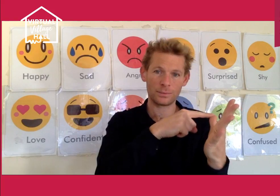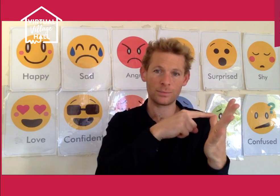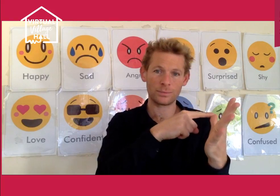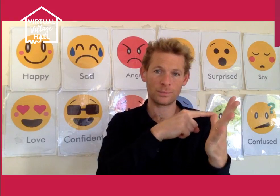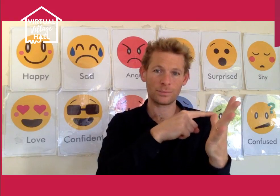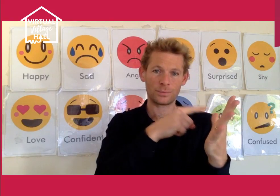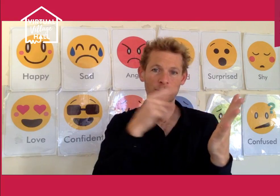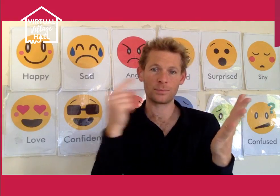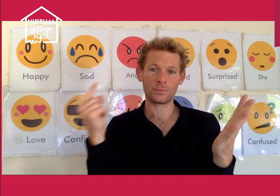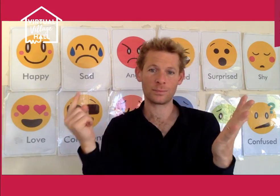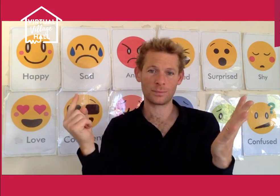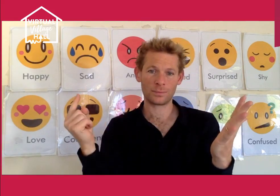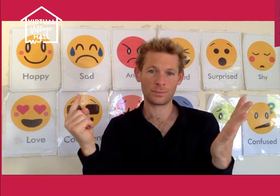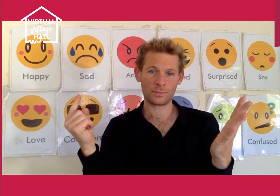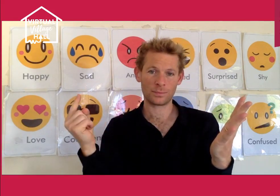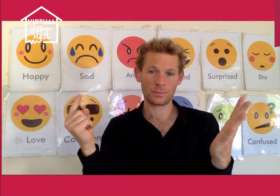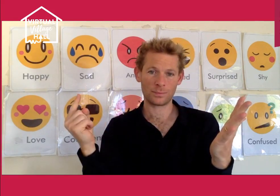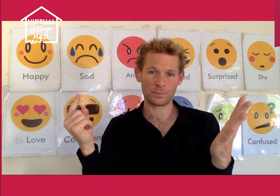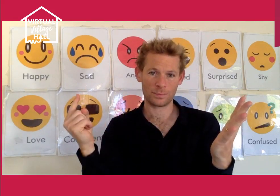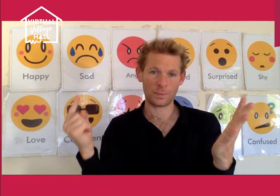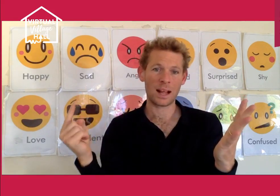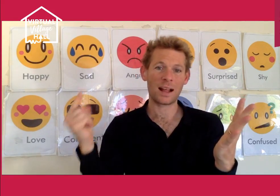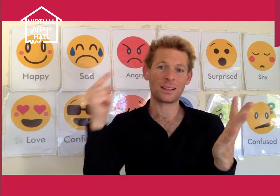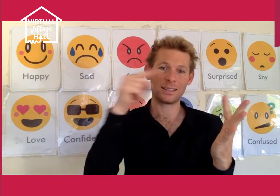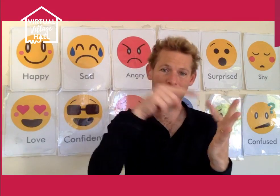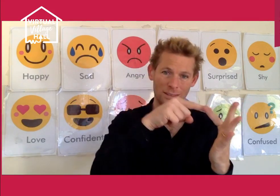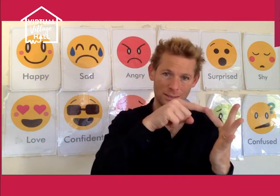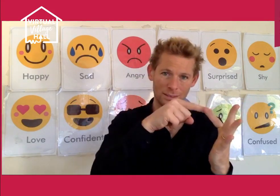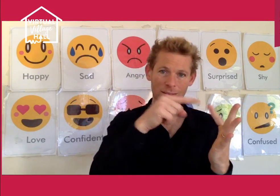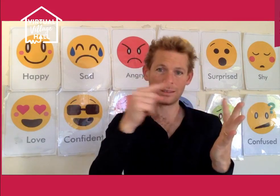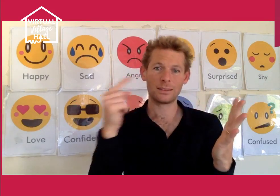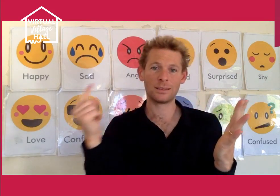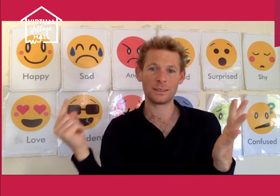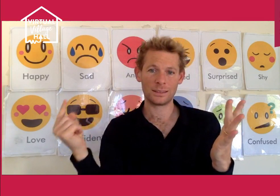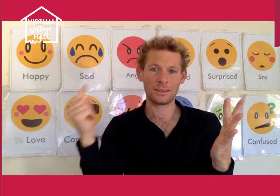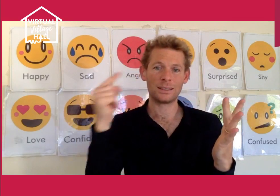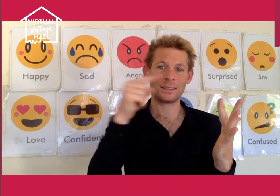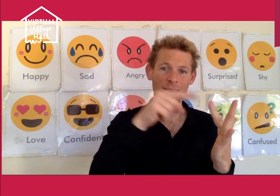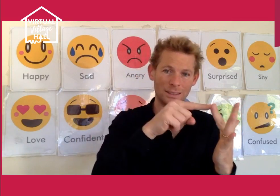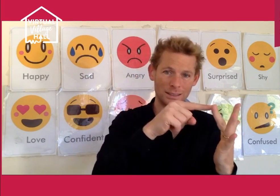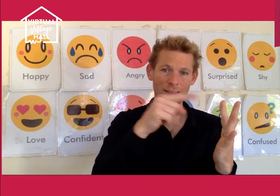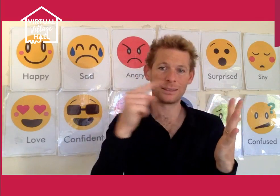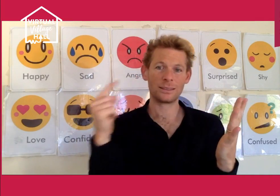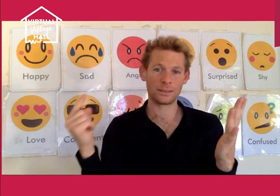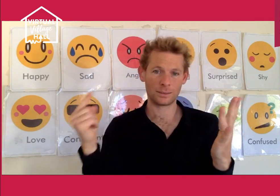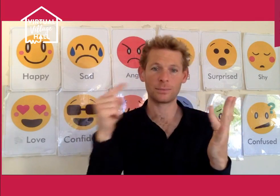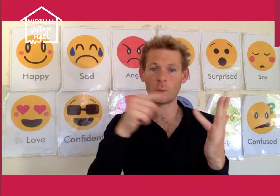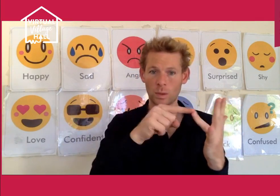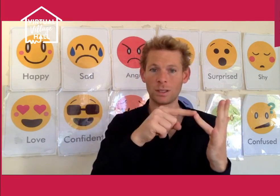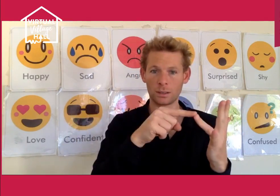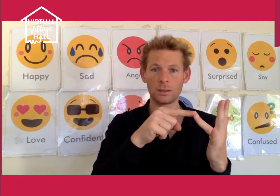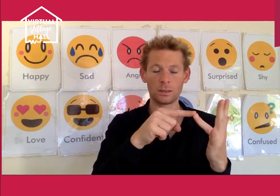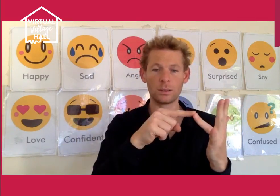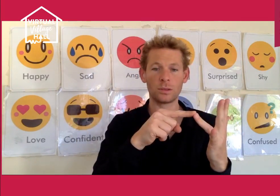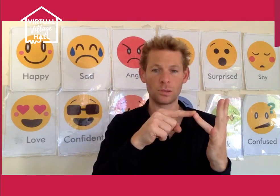So your right hand, if you're right-handed, goes to your left hand to make A, to make E, to make I, to do